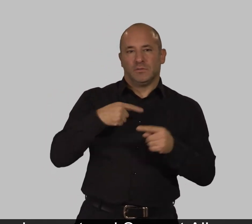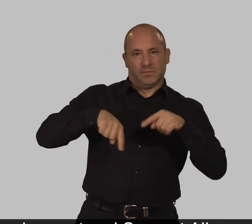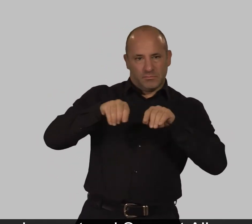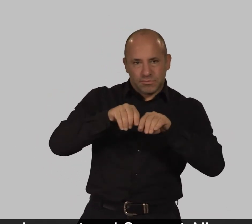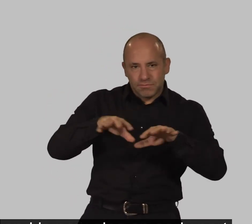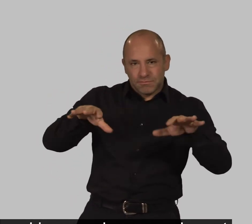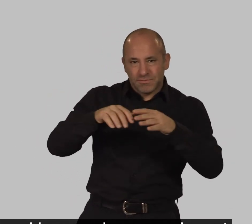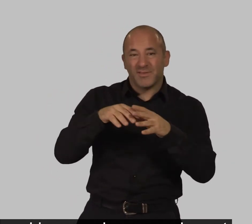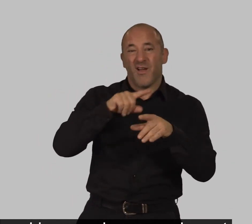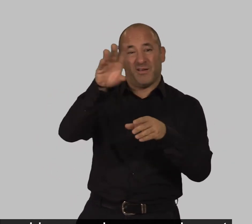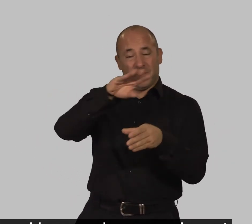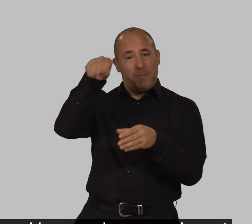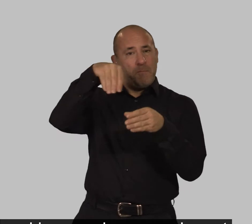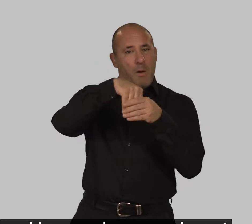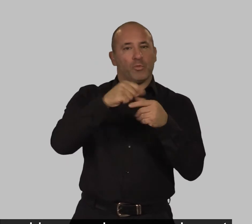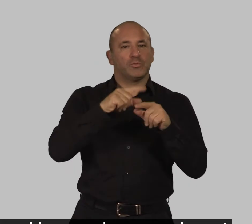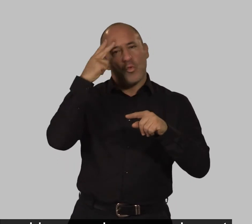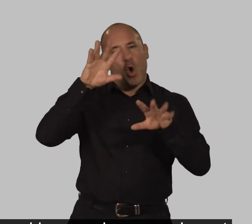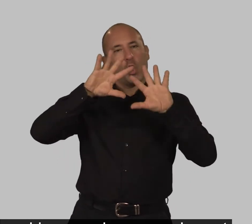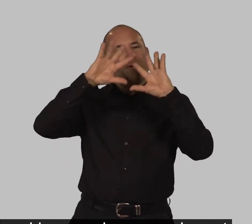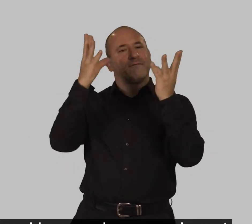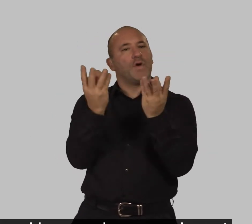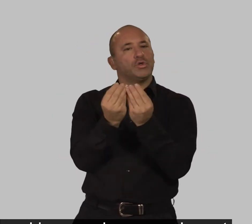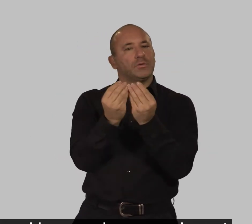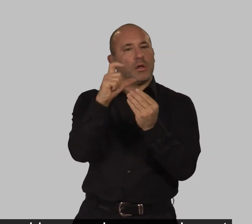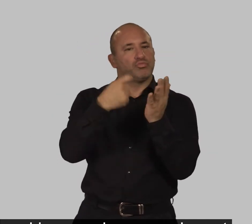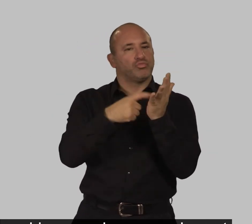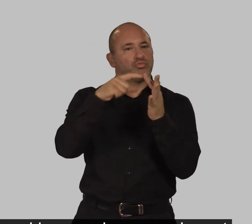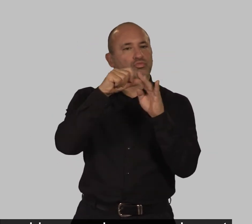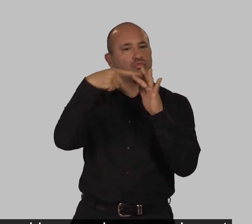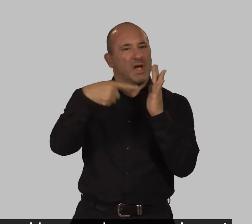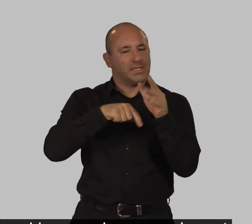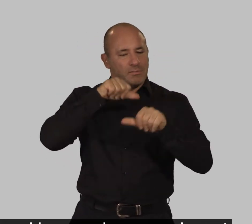now also an early part of the universal credit process.